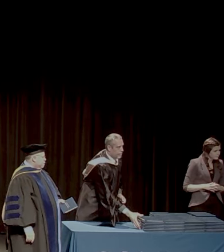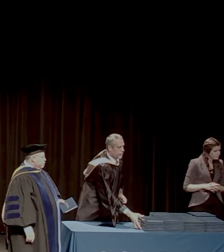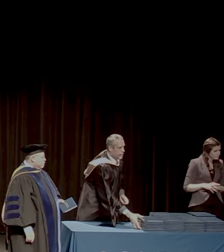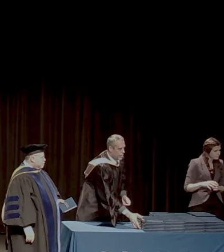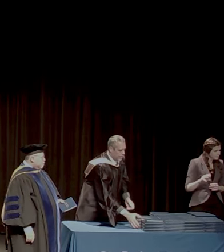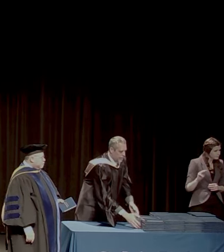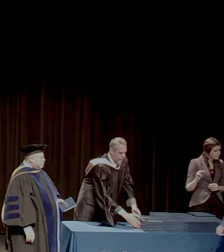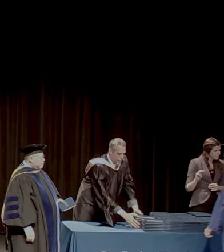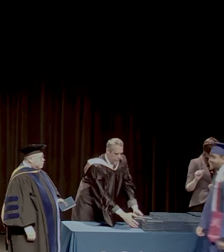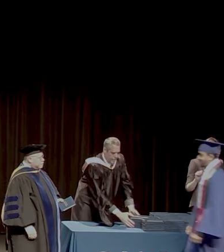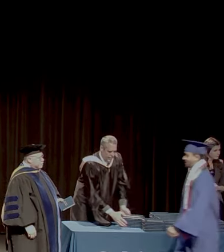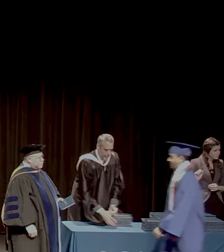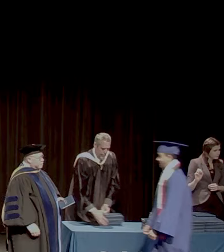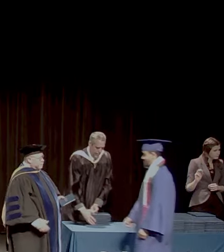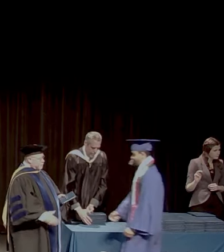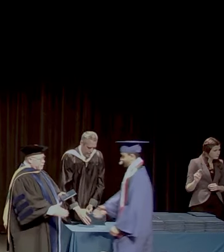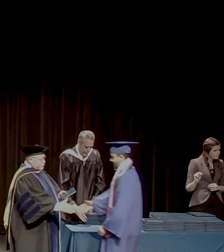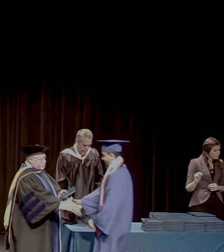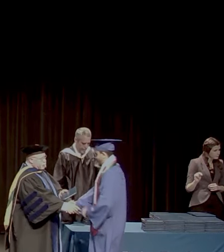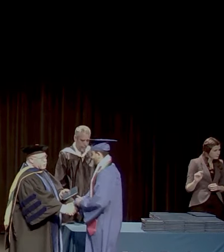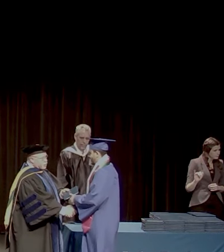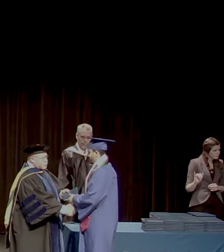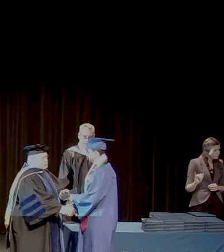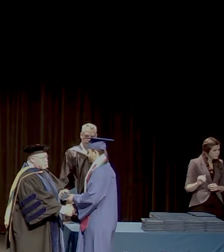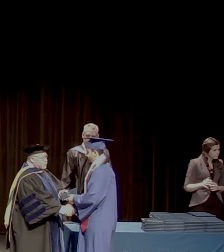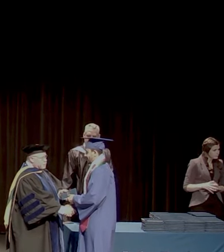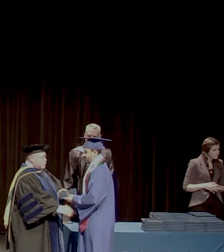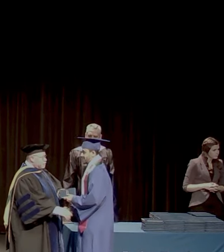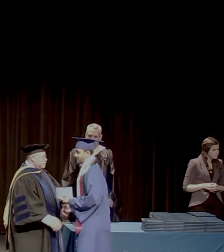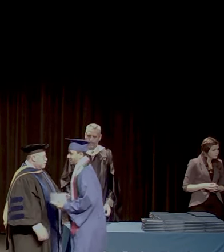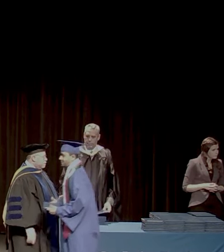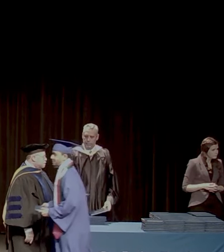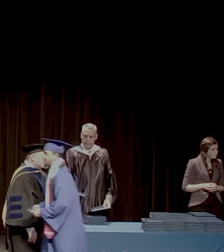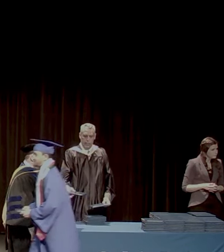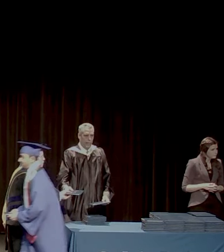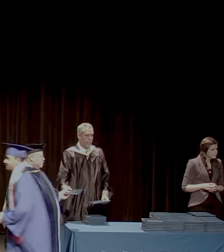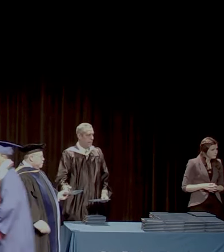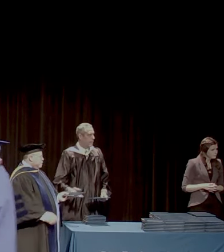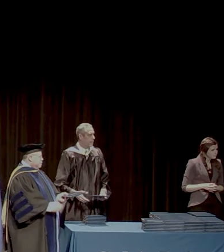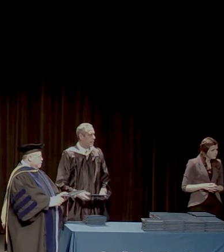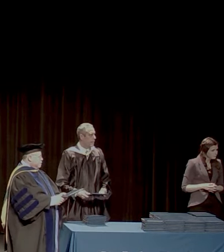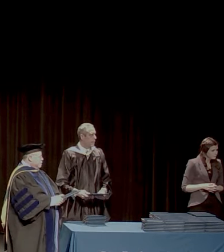Mazen Al-Yakobi, Associate in Applied Science, Simulation Technology.